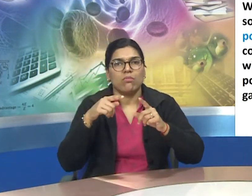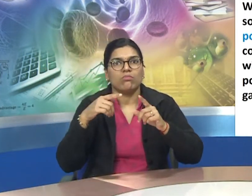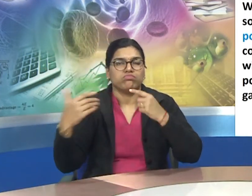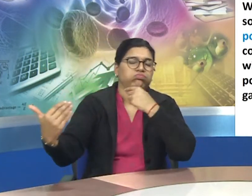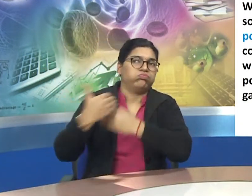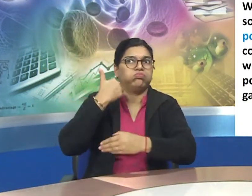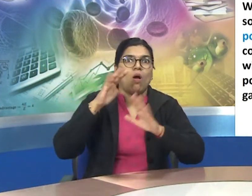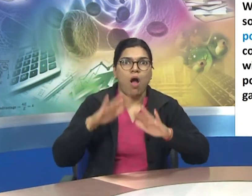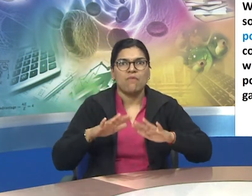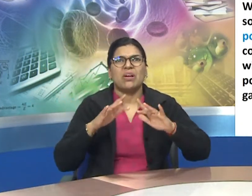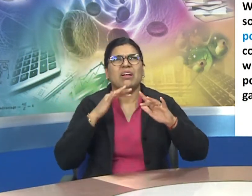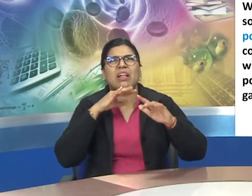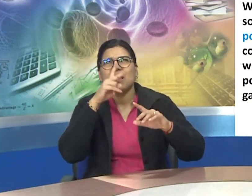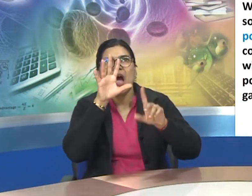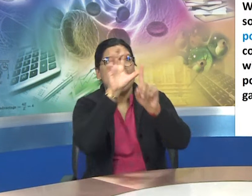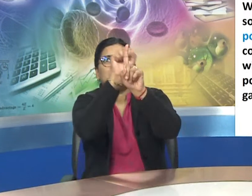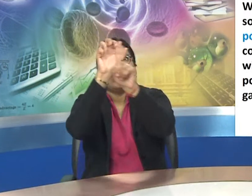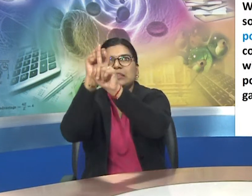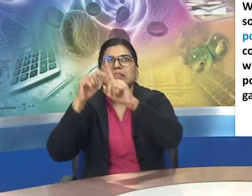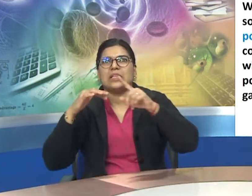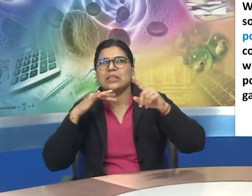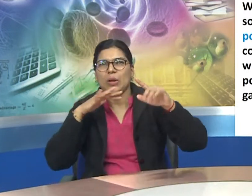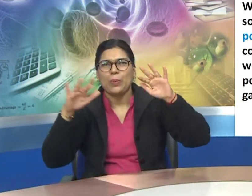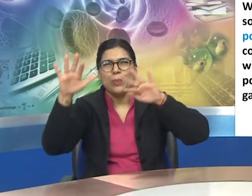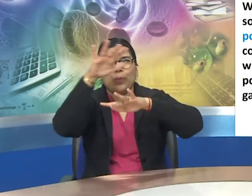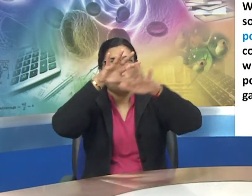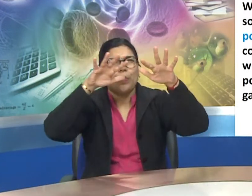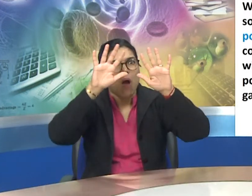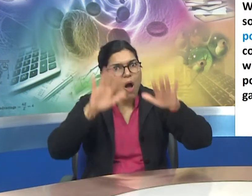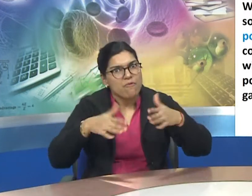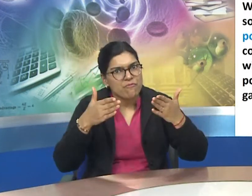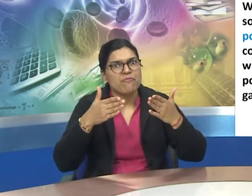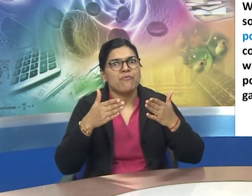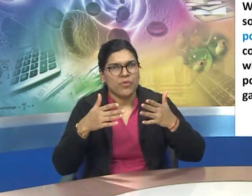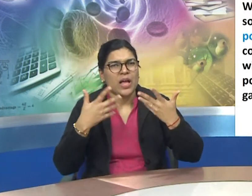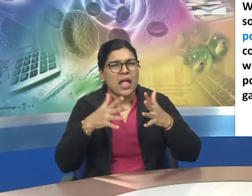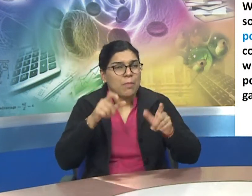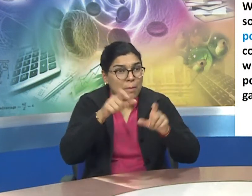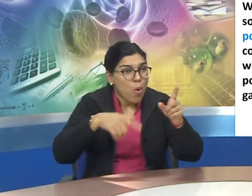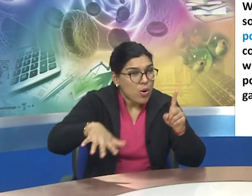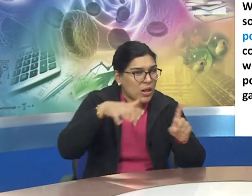So that is why we call it a safest type of energy producer.